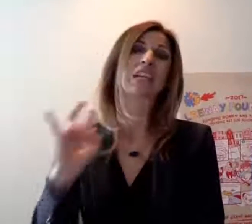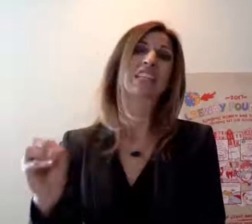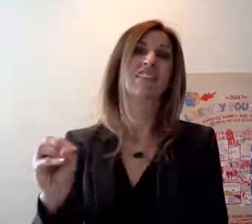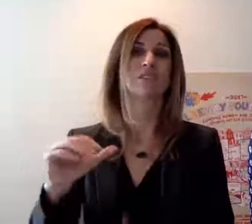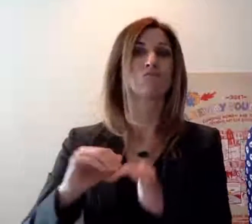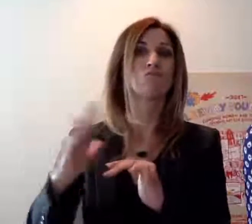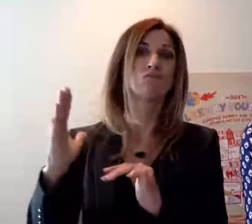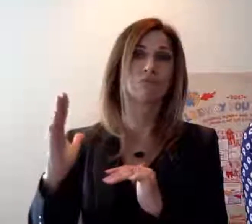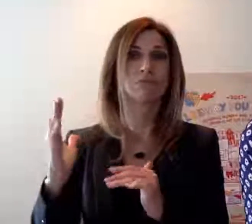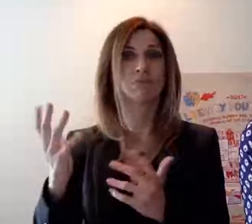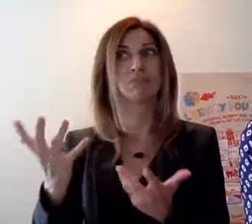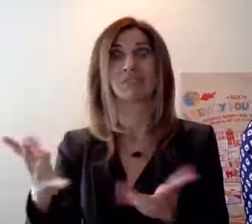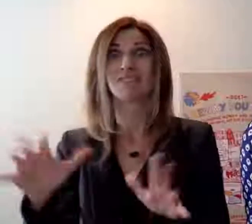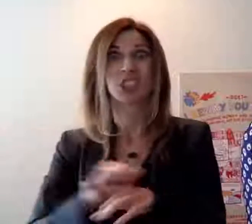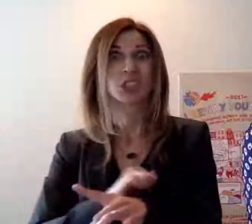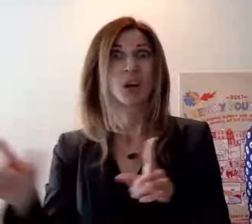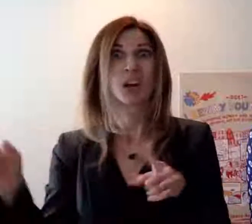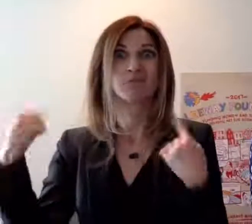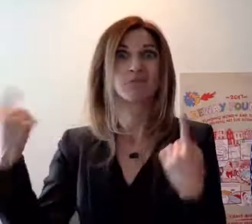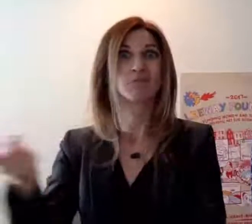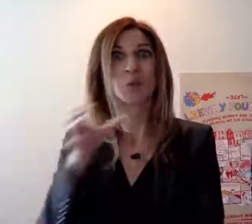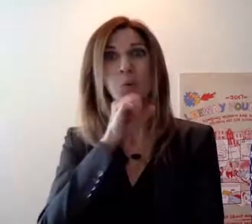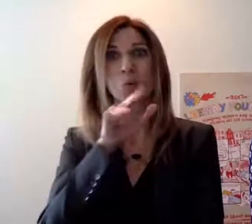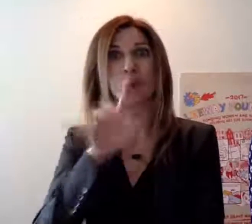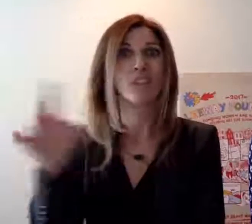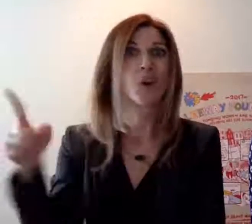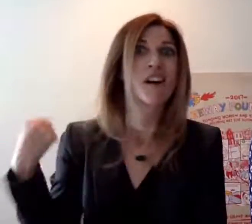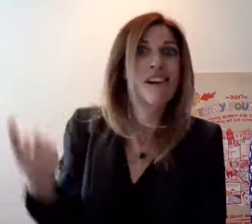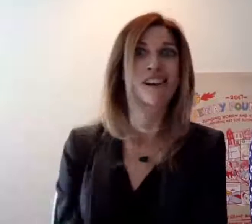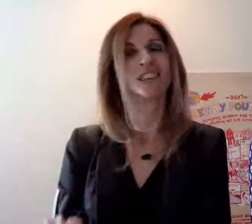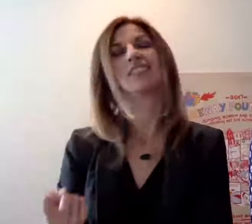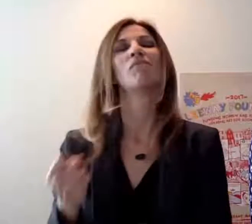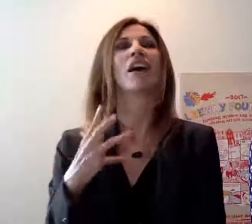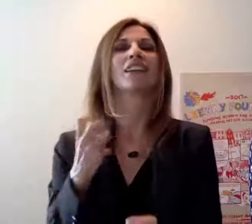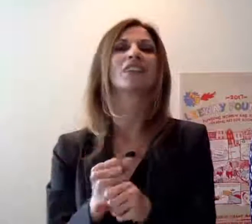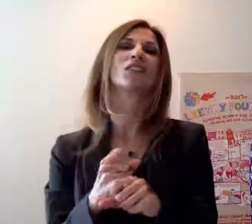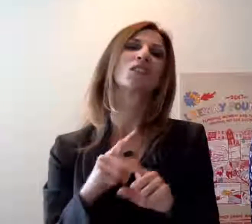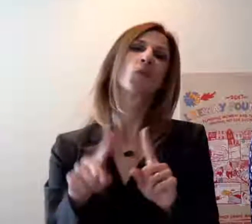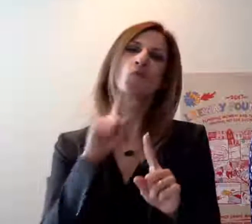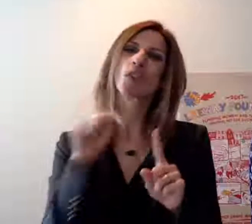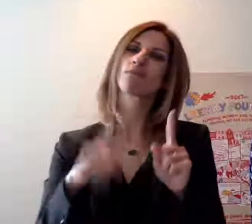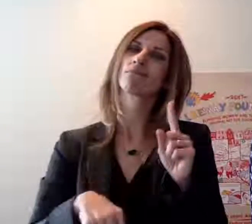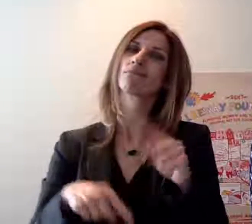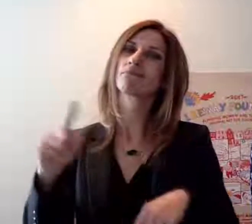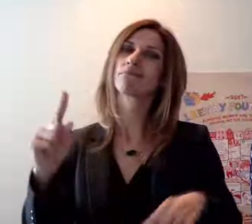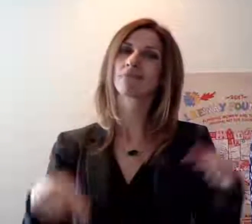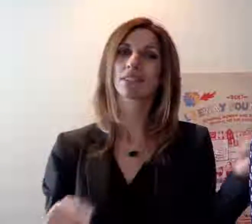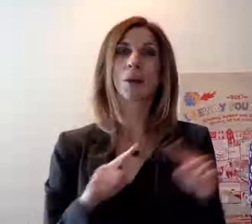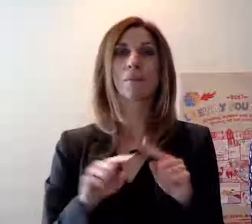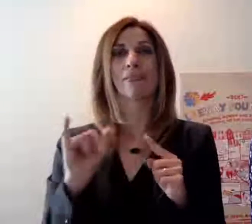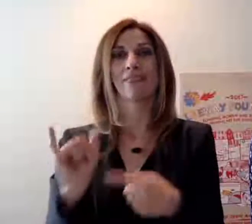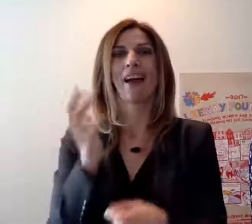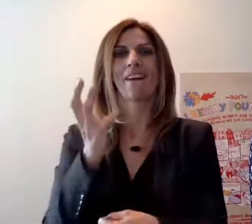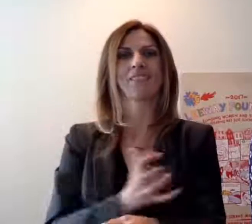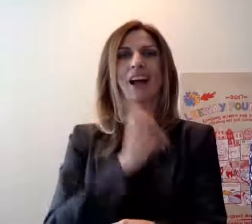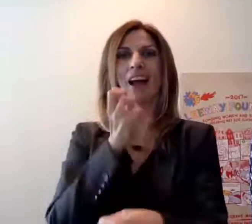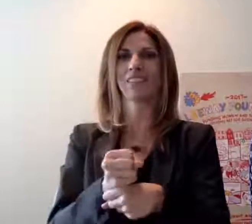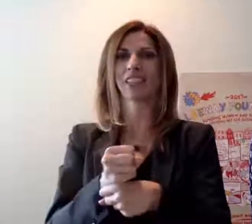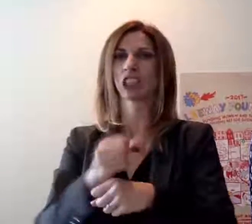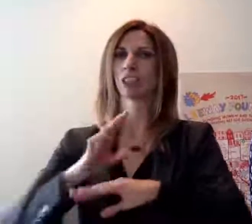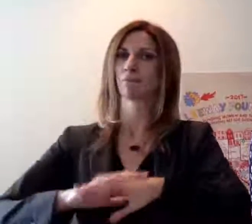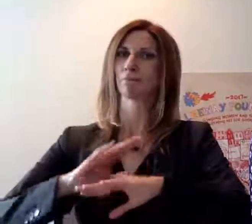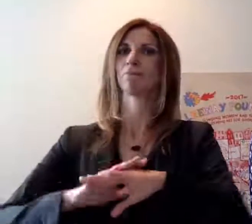who've been practicing since they were 24. So it really varies, but that 5 years is